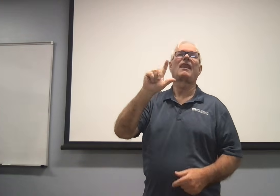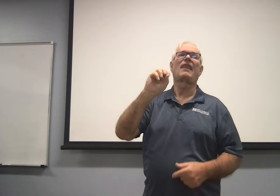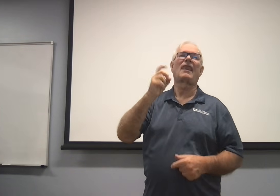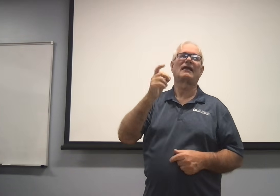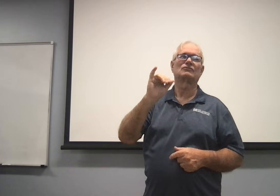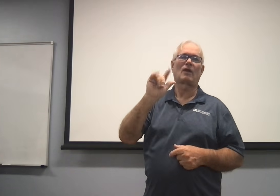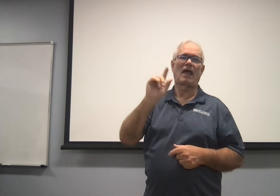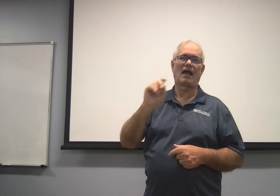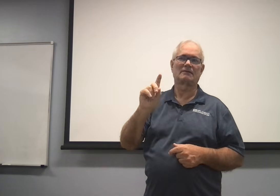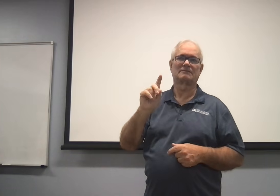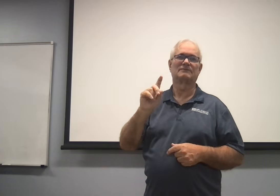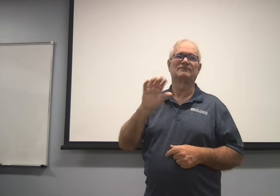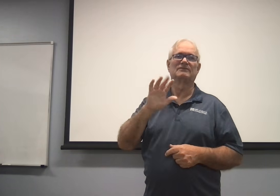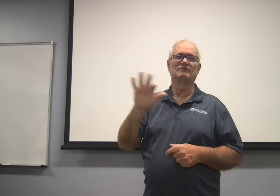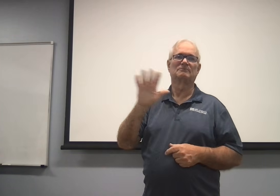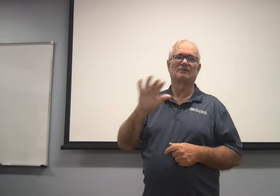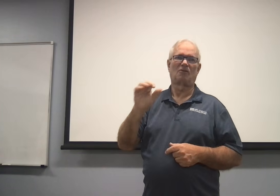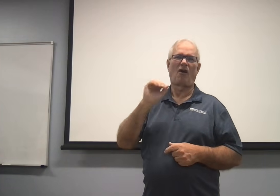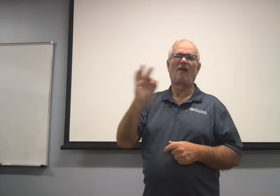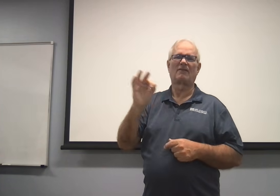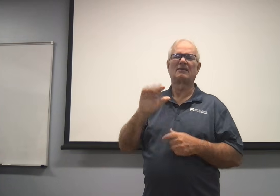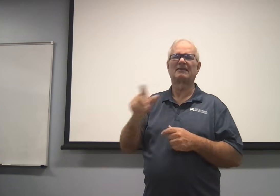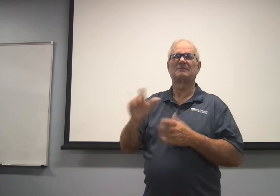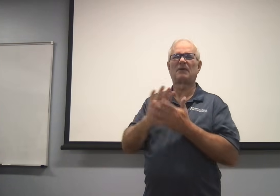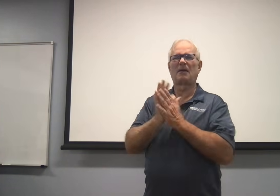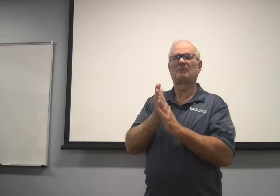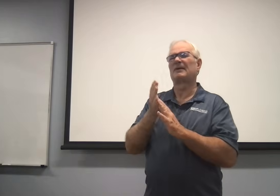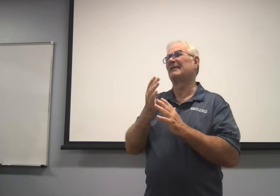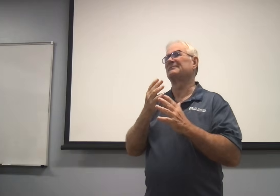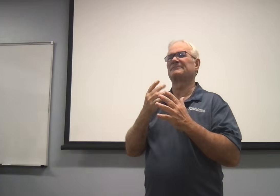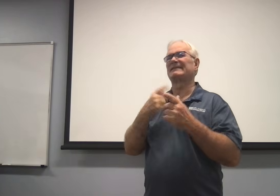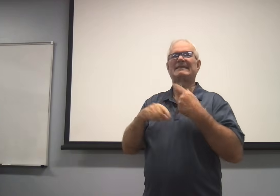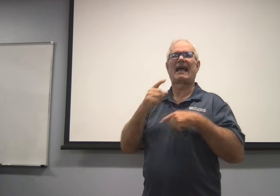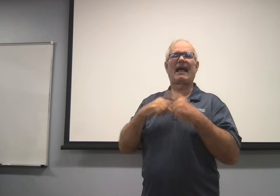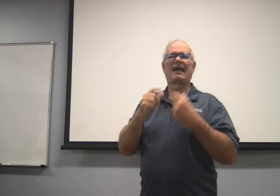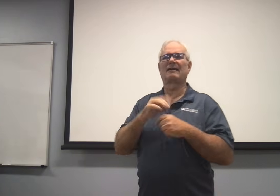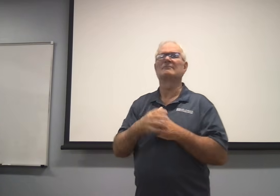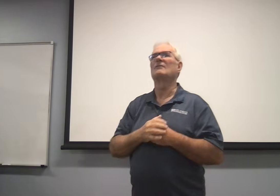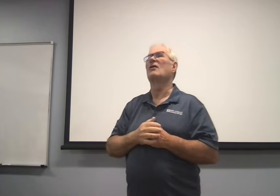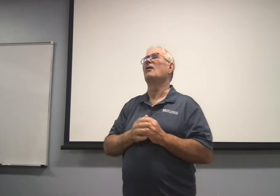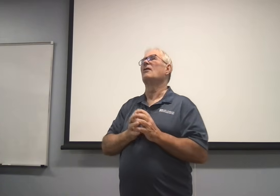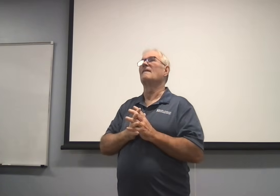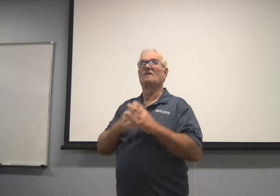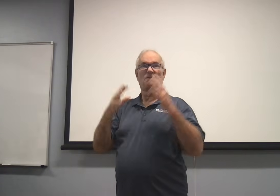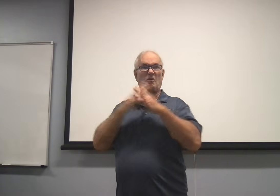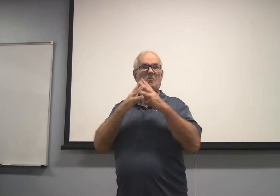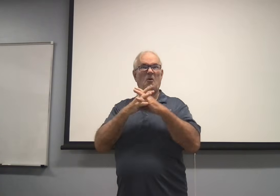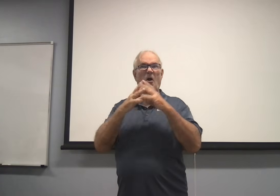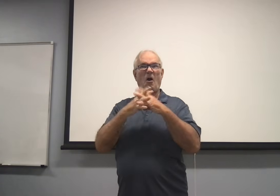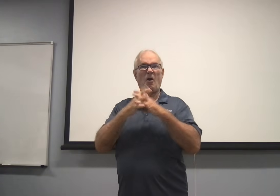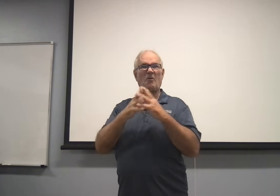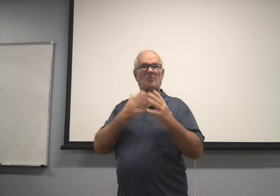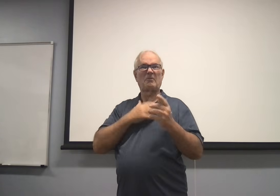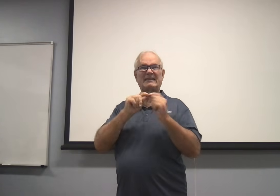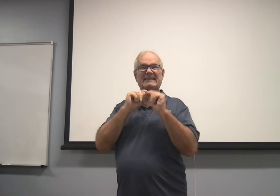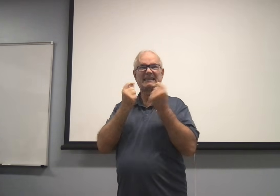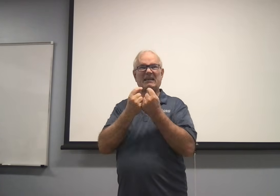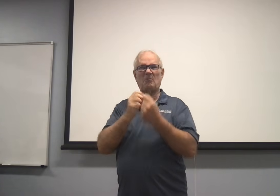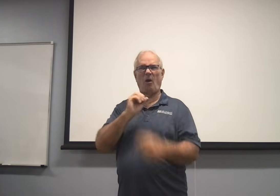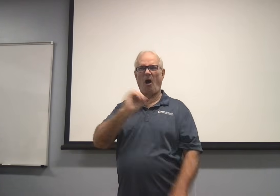of OFF. Off, where it slides, is a little different, meaning like, well, if you would sign football, you're